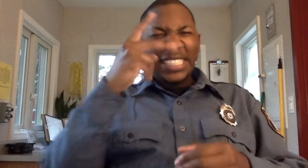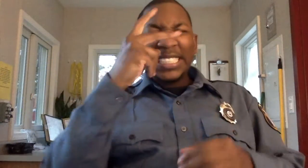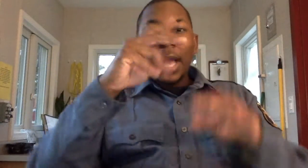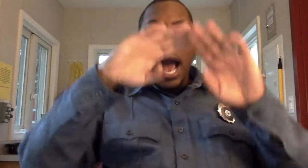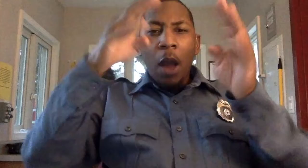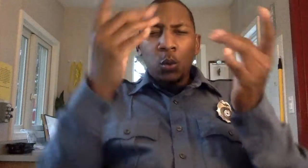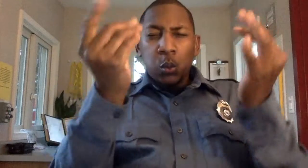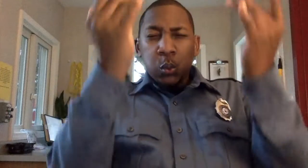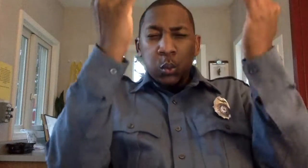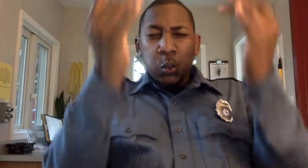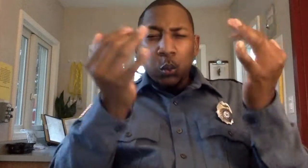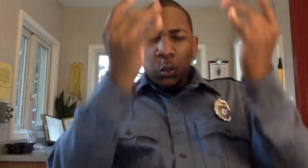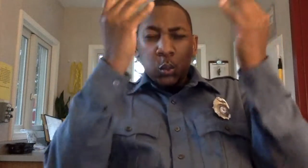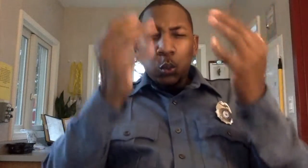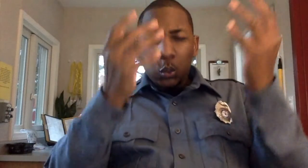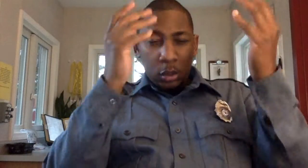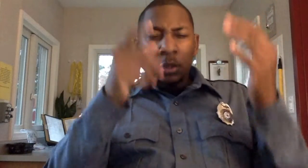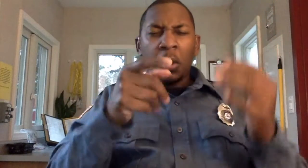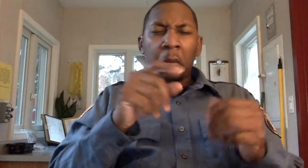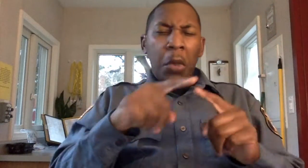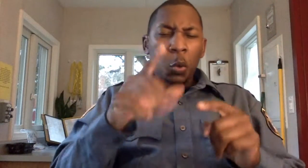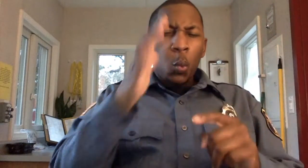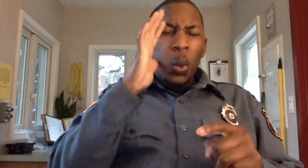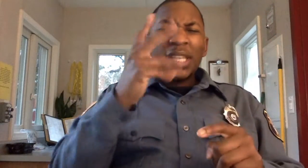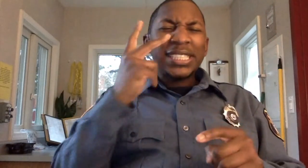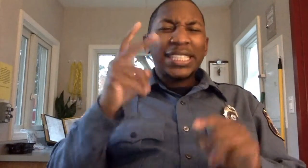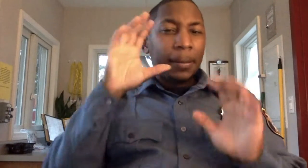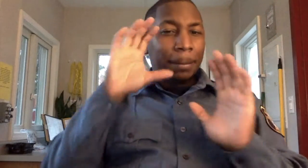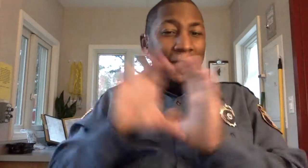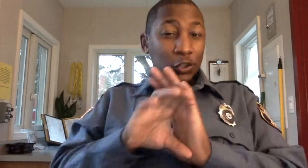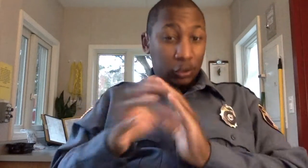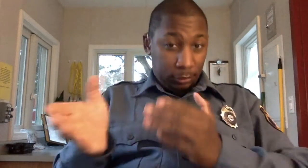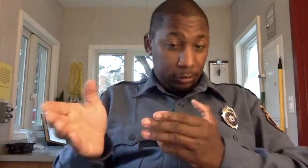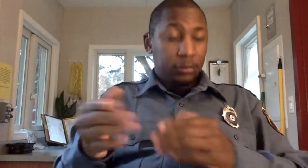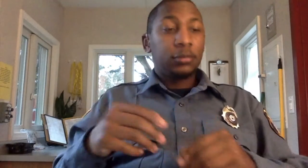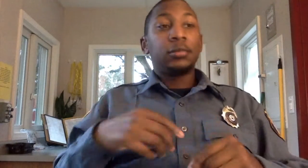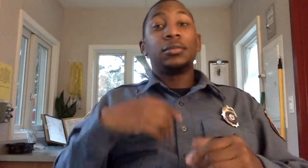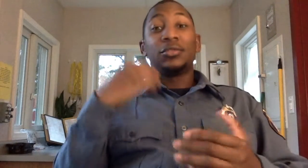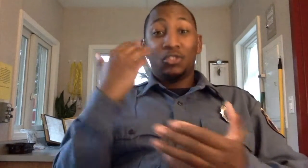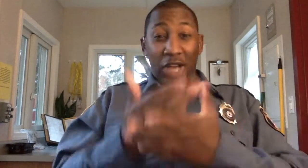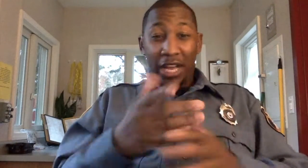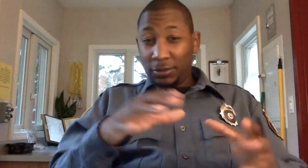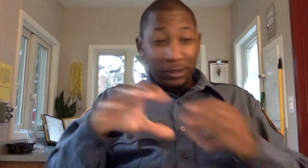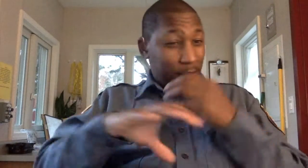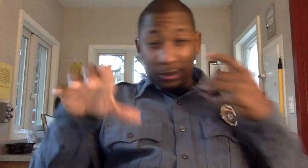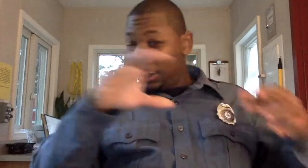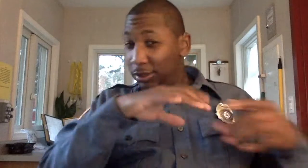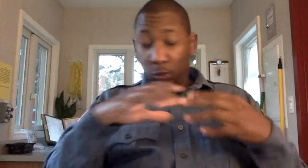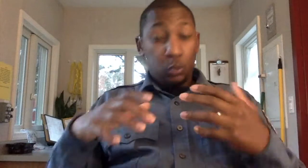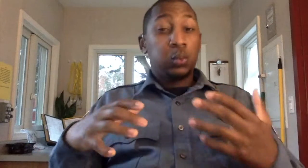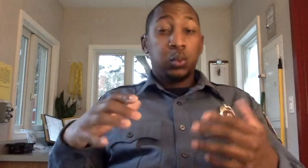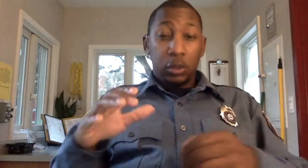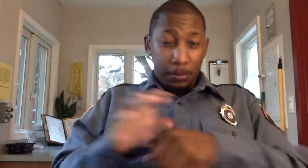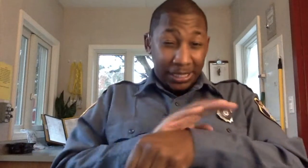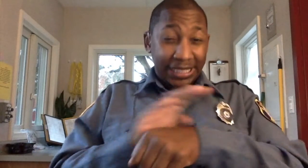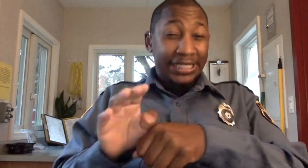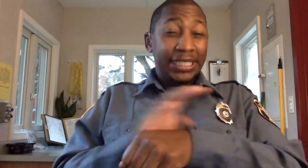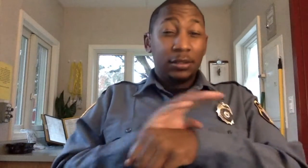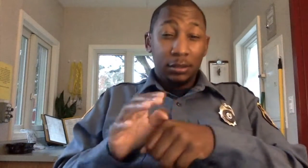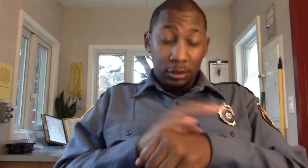smell the smoke and the fire as we were approaching. I'm going to show you some of my pictures. So we got to the scene,